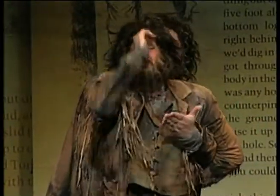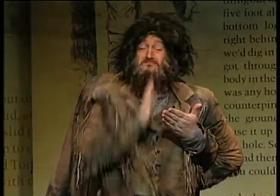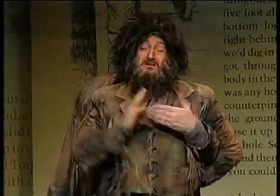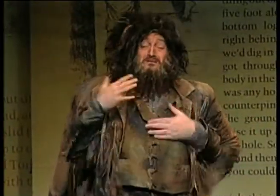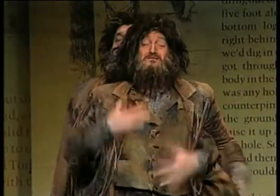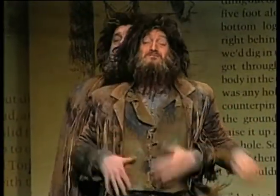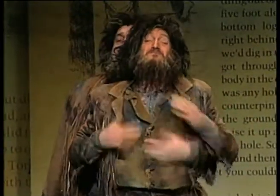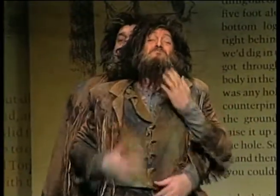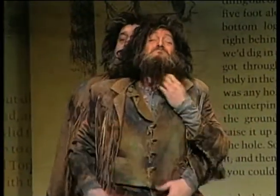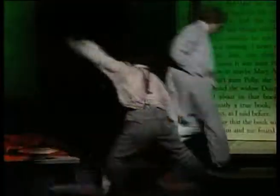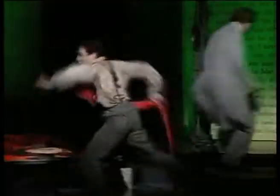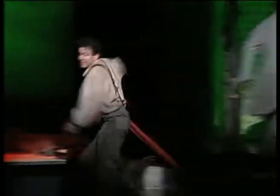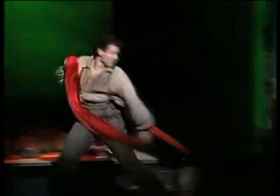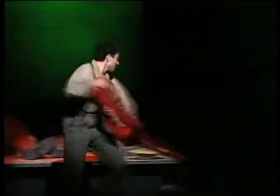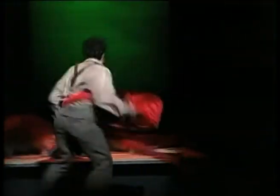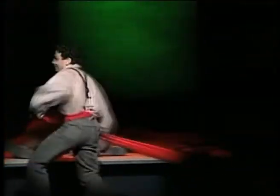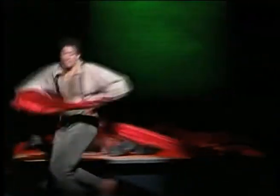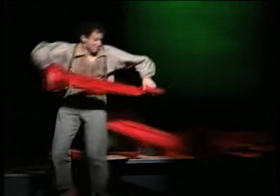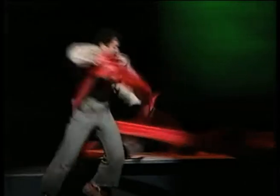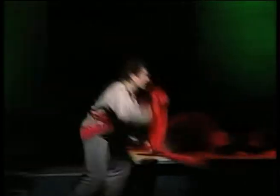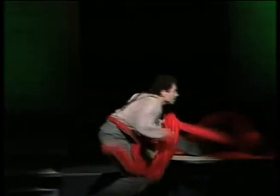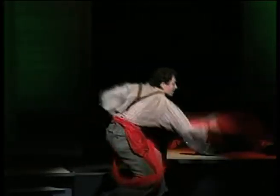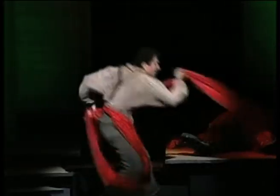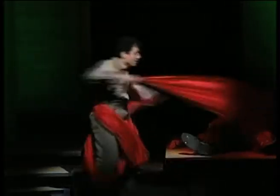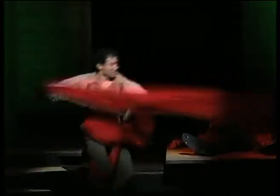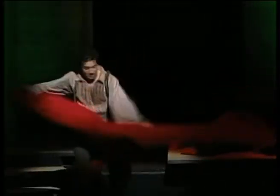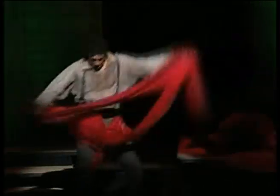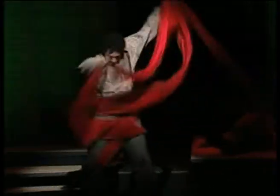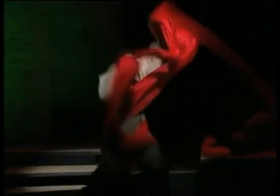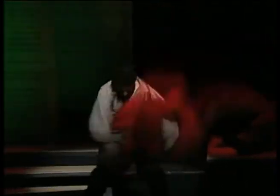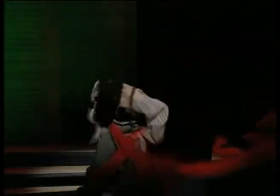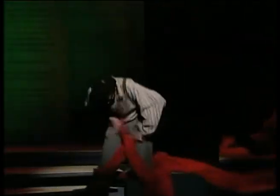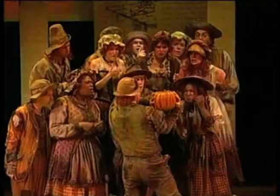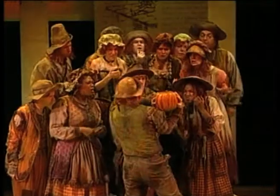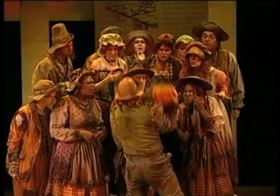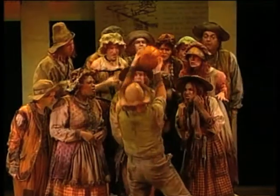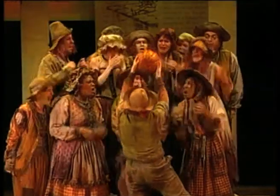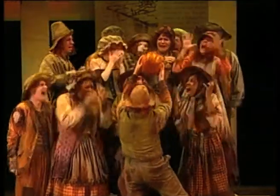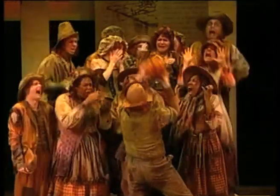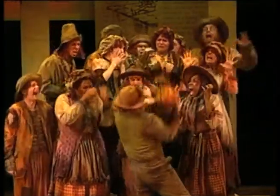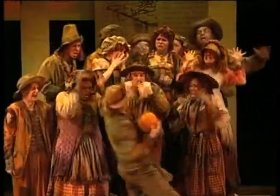an eye-opening theatrical experience by coordinating their performances together.